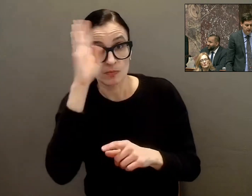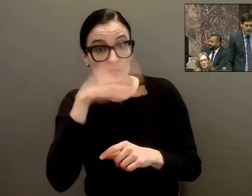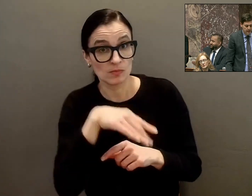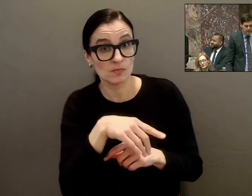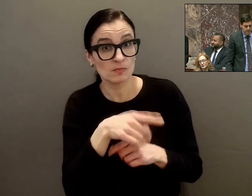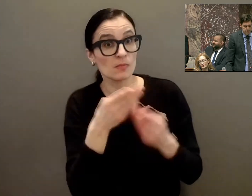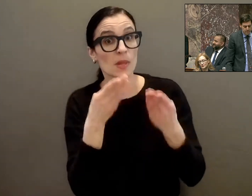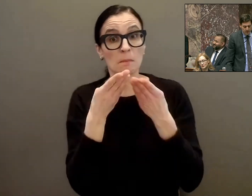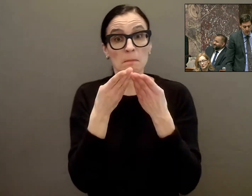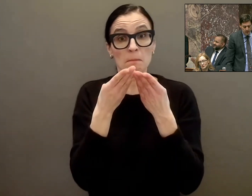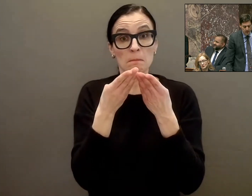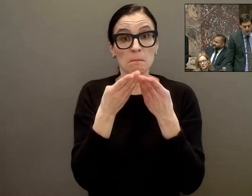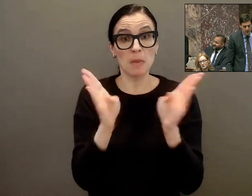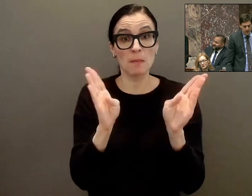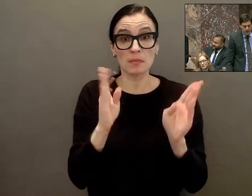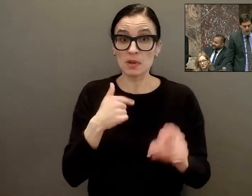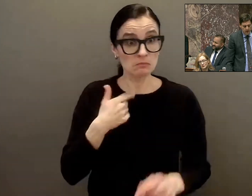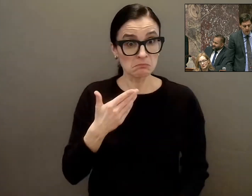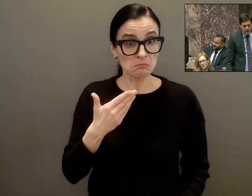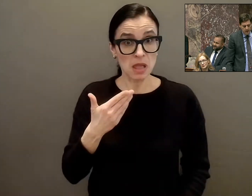Speaker.